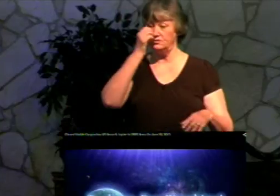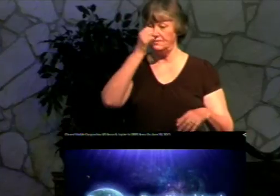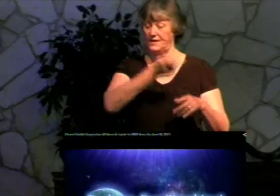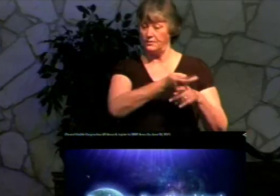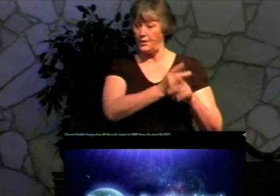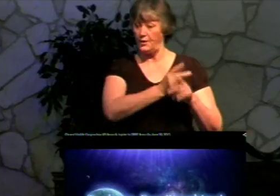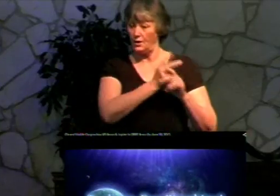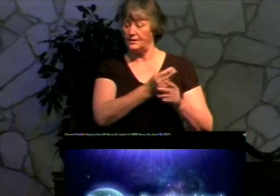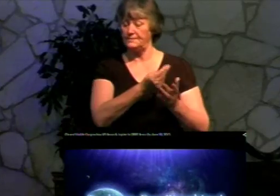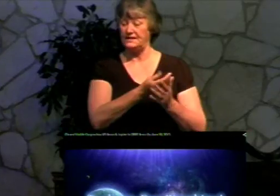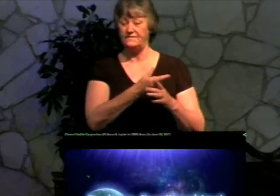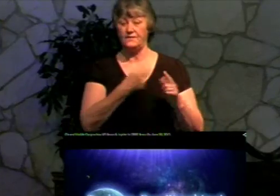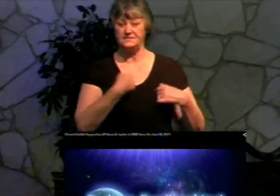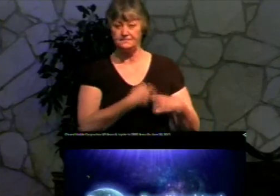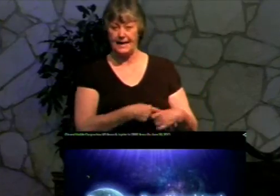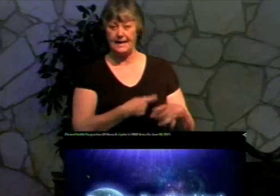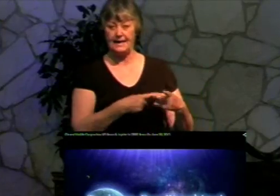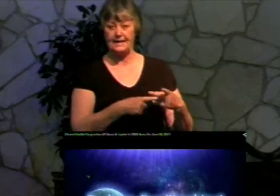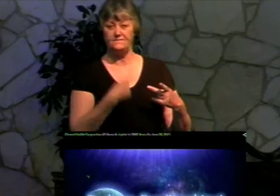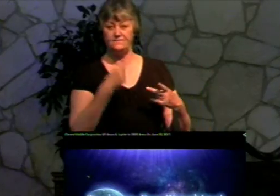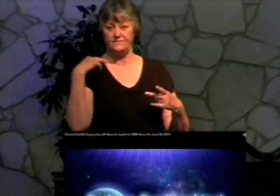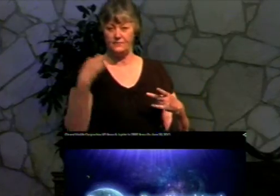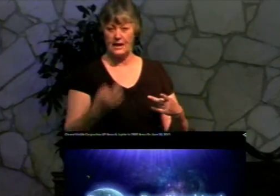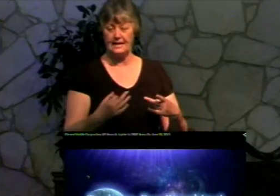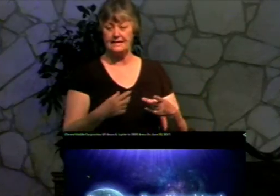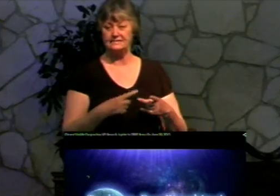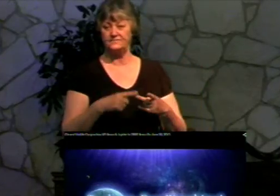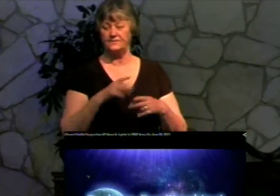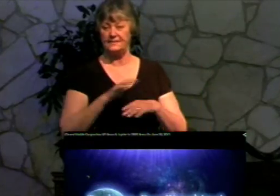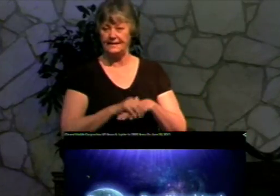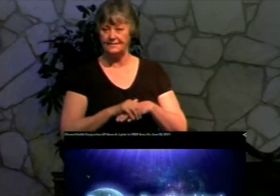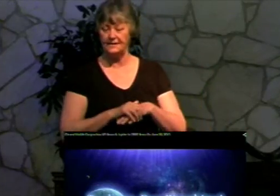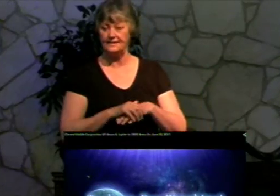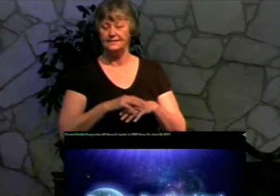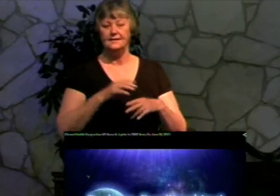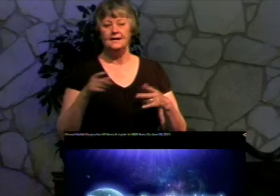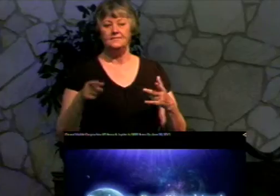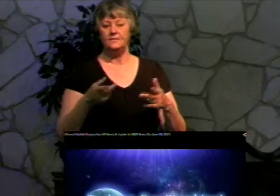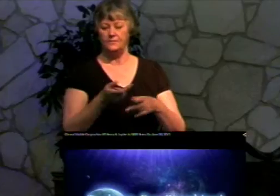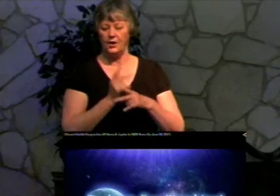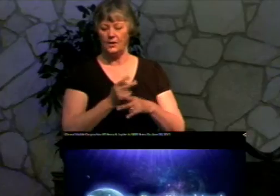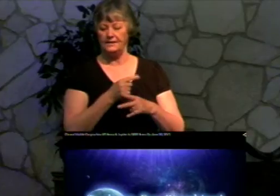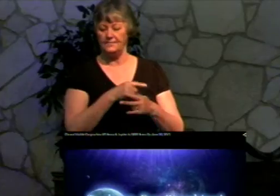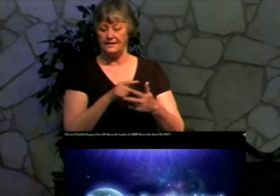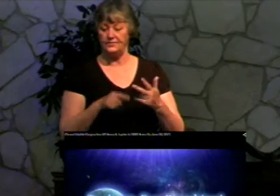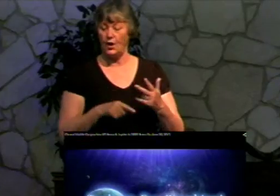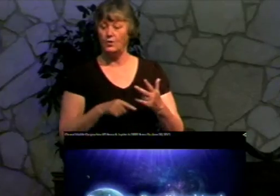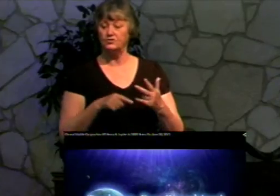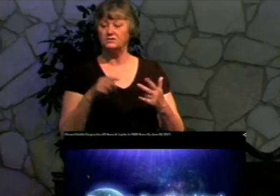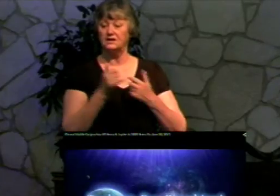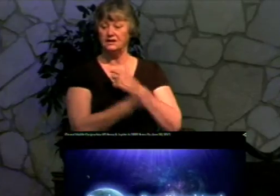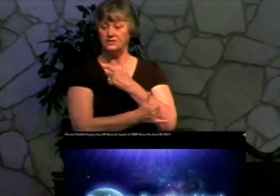Europe, they were borrowing money from Spain, from France, from England. They were borrowing money. Those